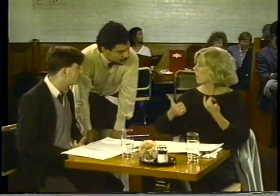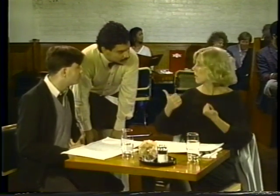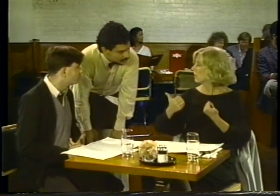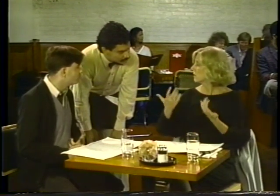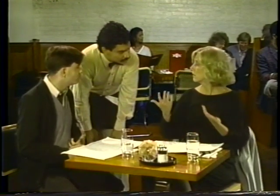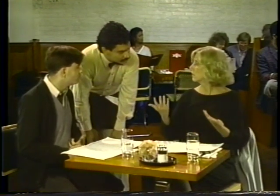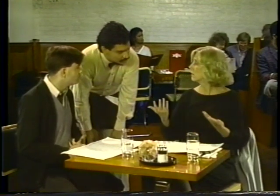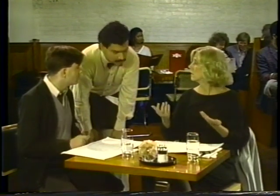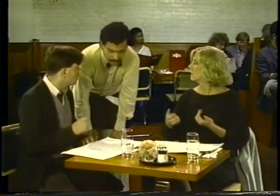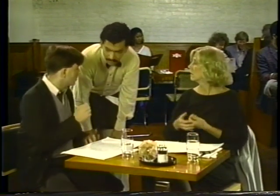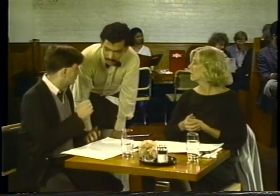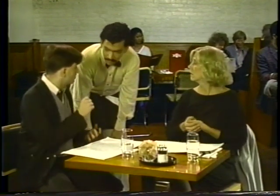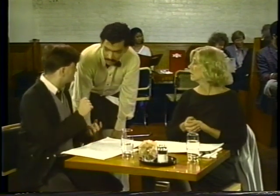I was thinking about that.